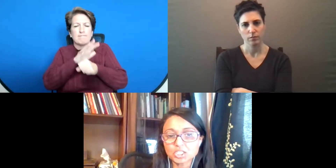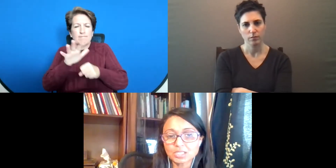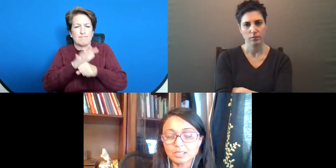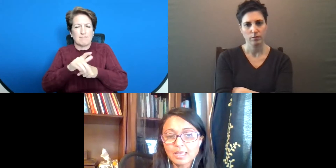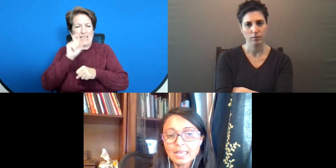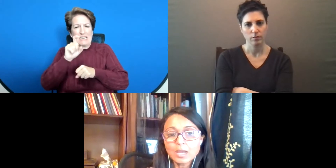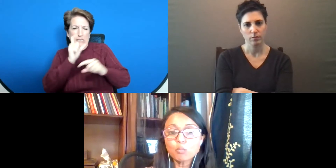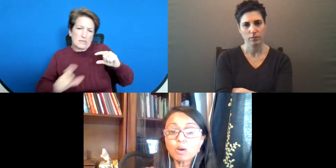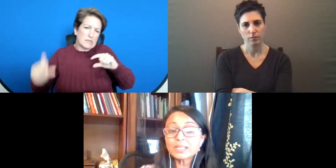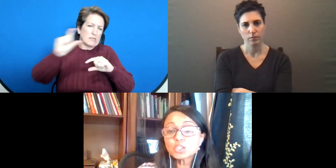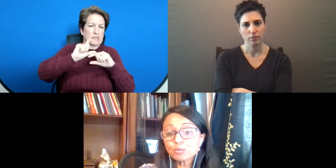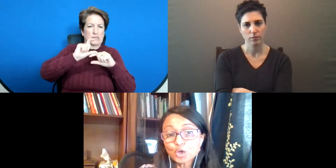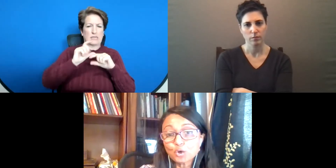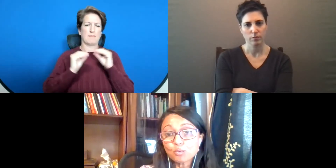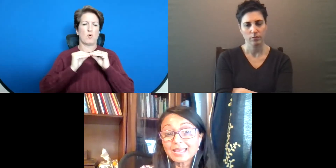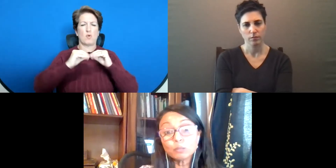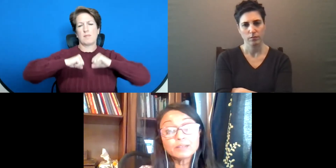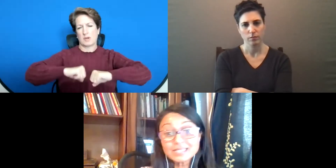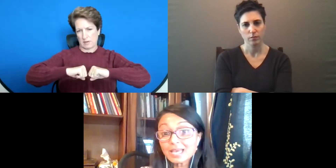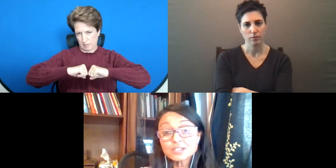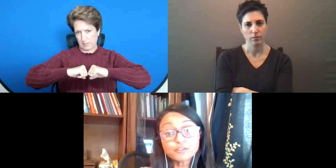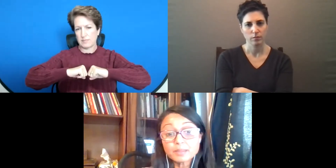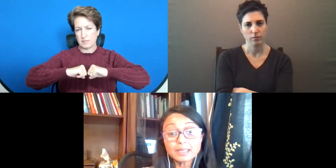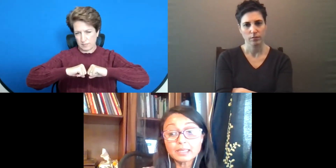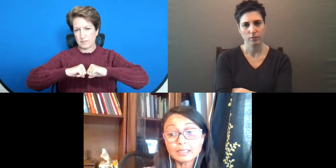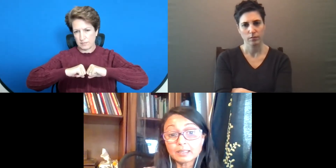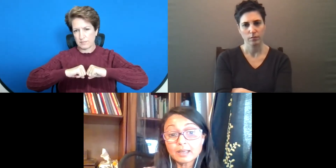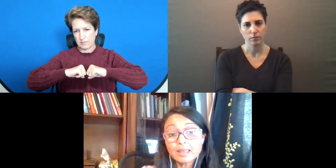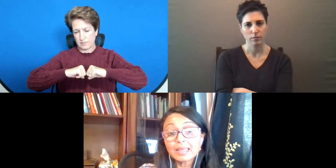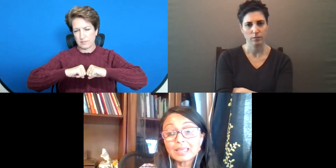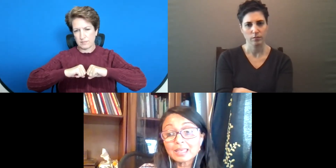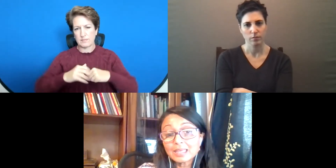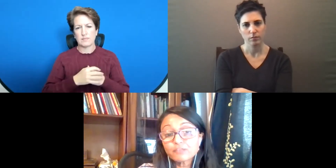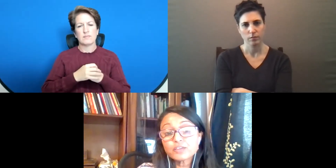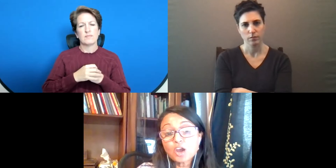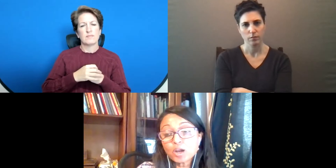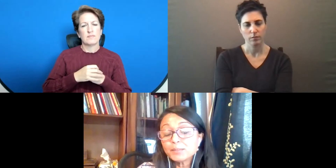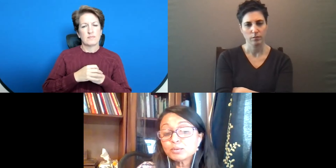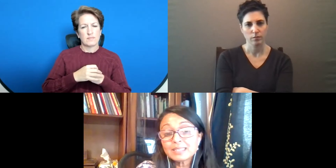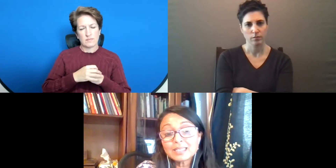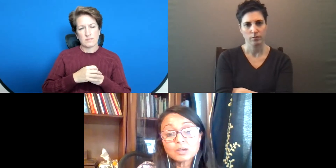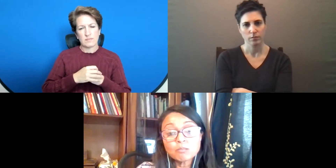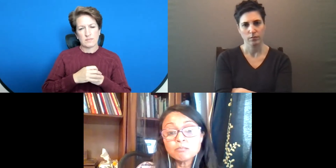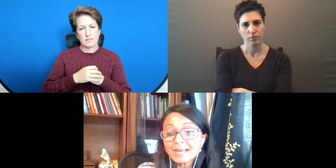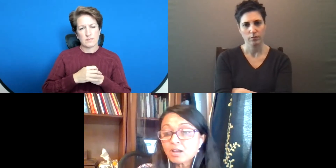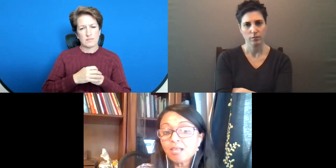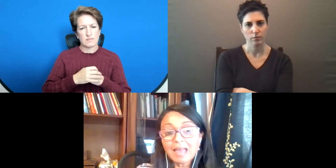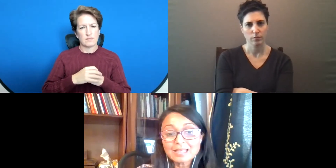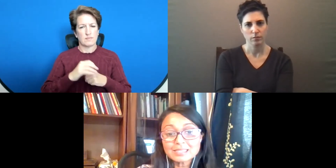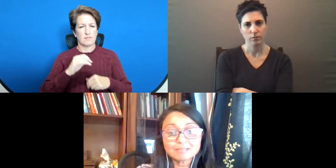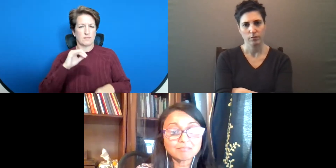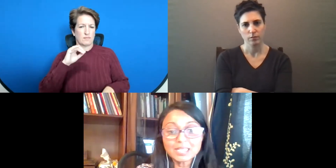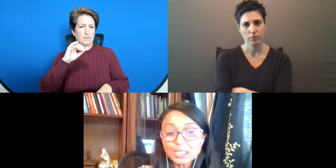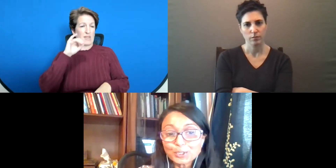extra protection. What we don't know, and we've said from the beginning, if our immunity might